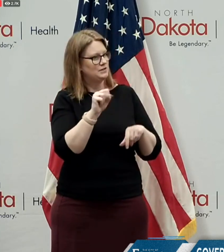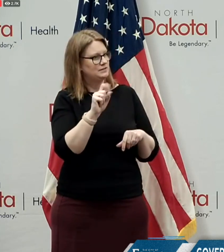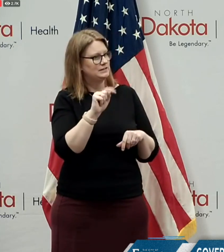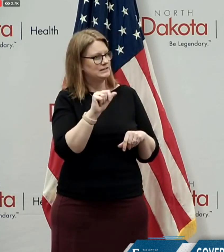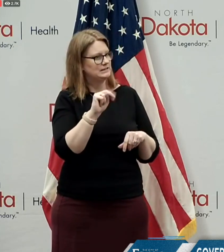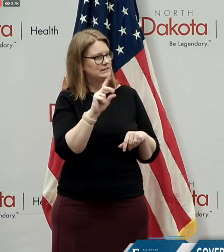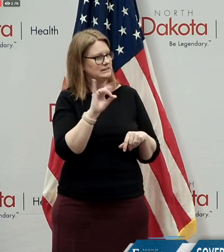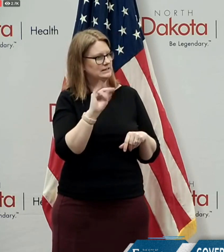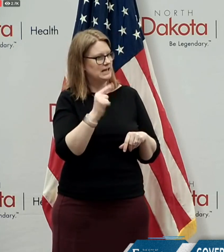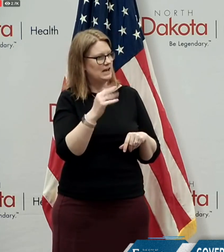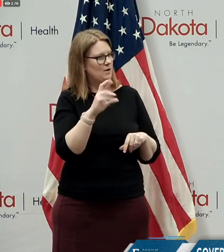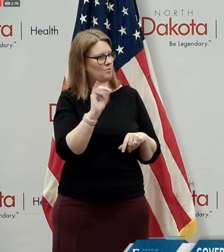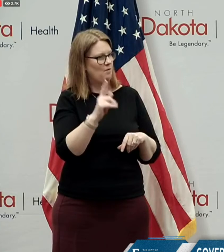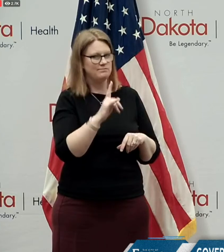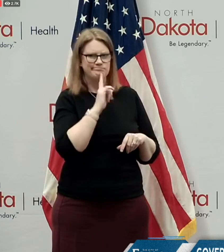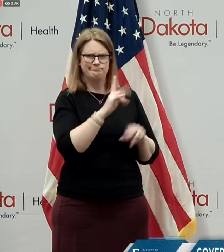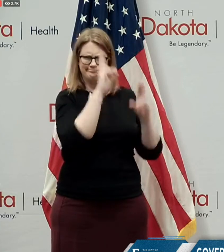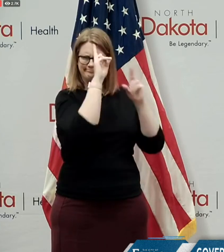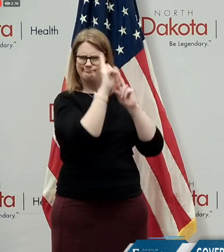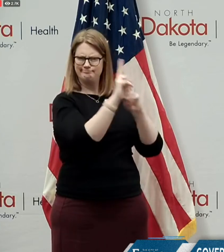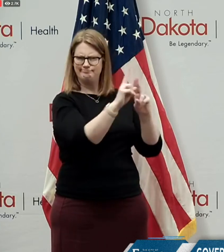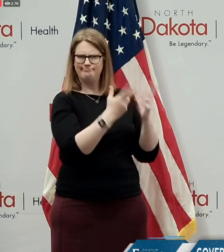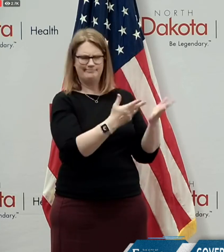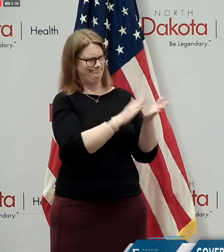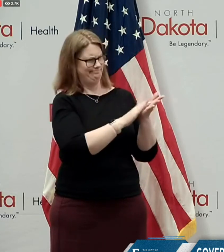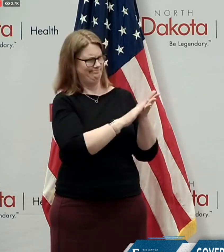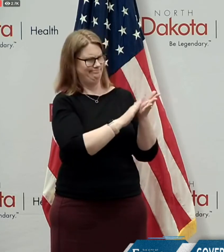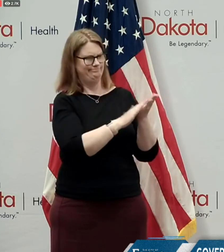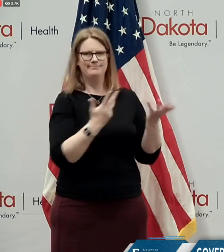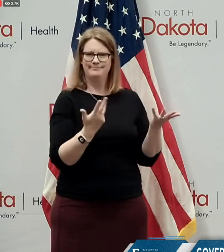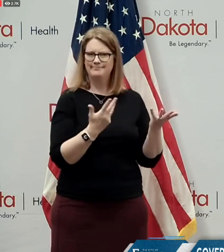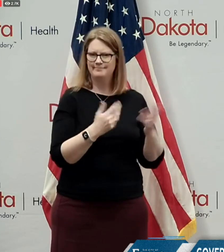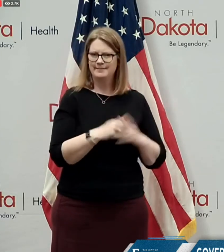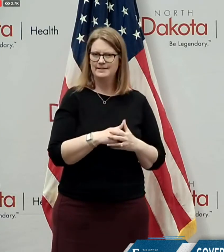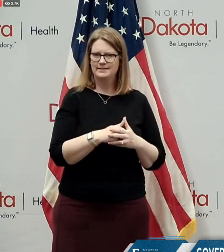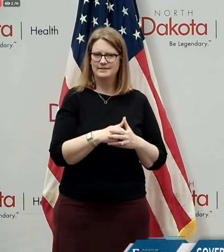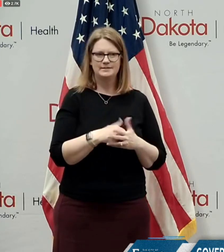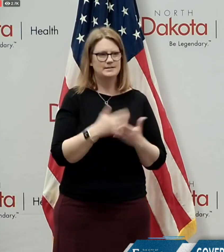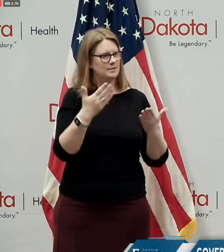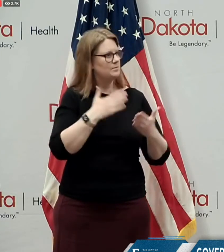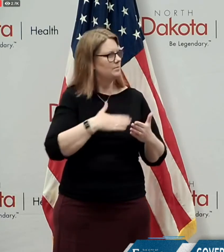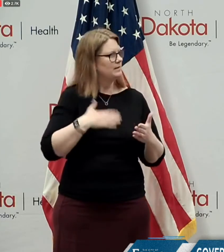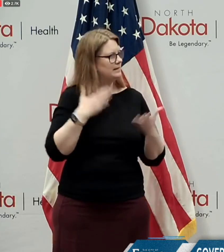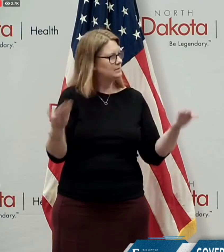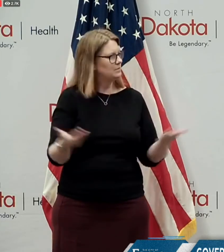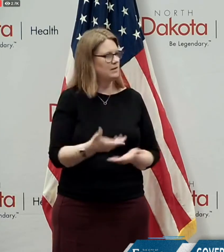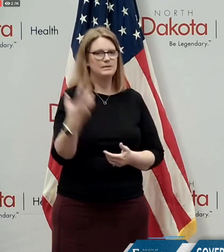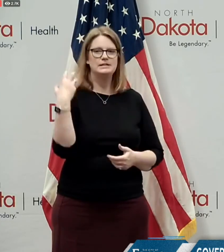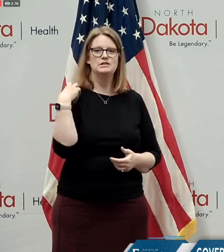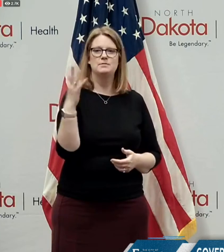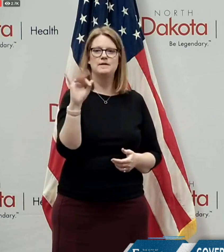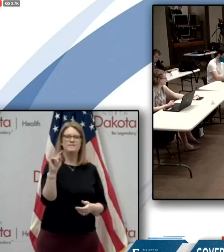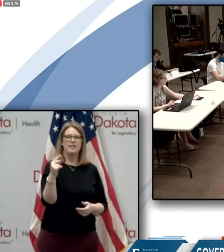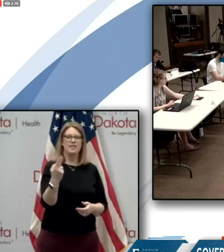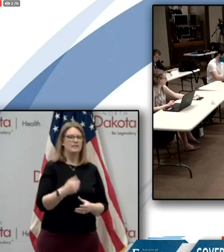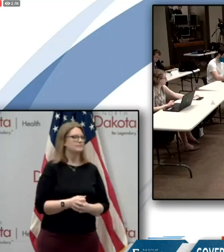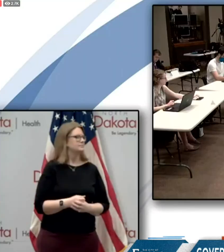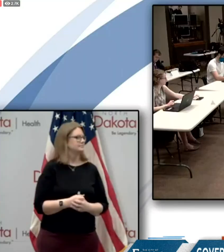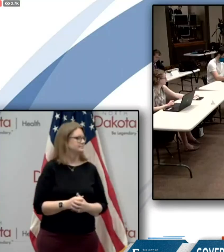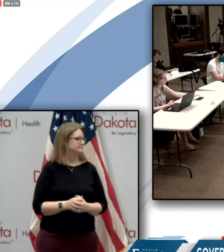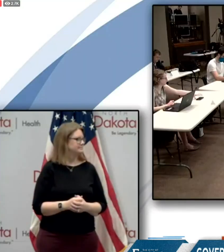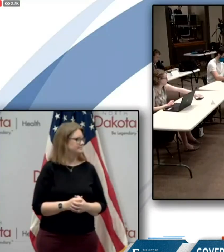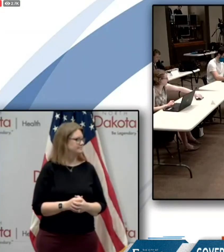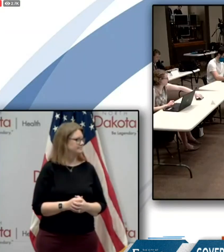too. Of what she brings to the table for us here. So with that, please welcome Chairman Faith.